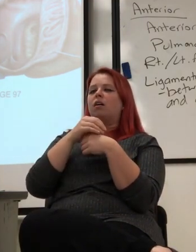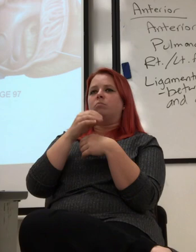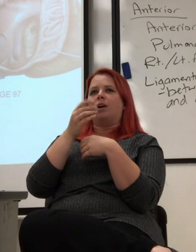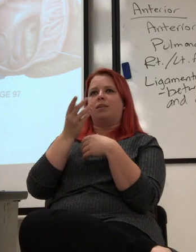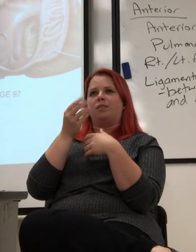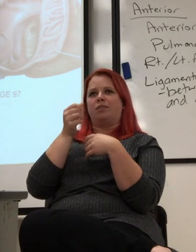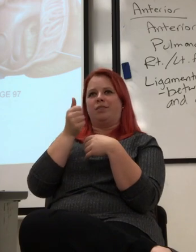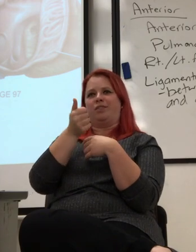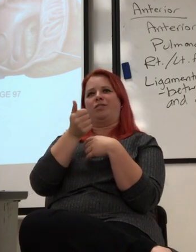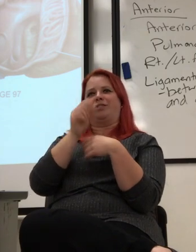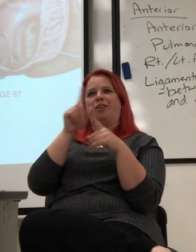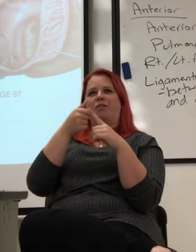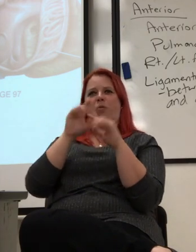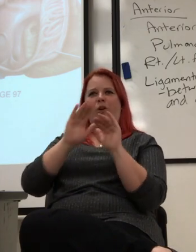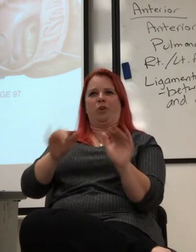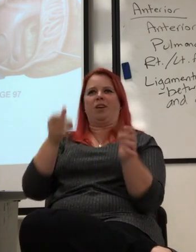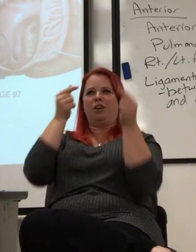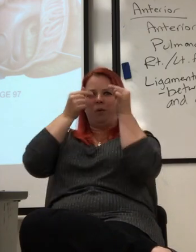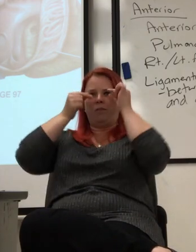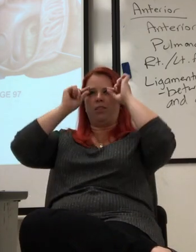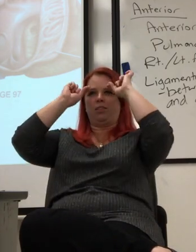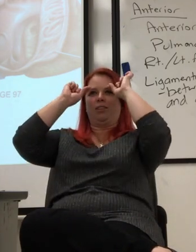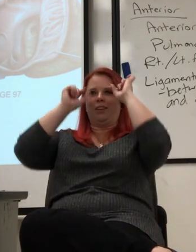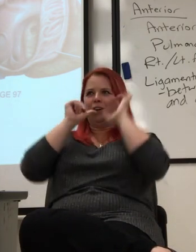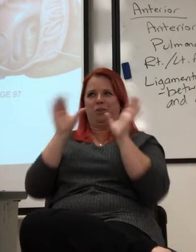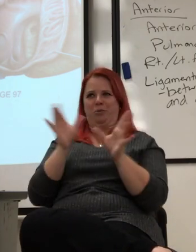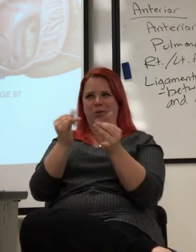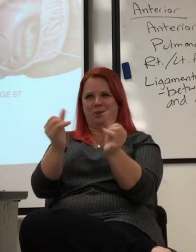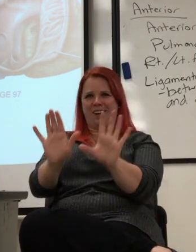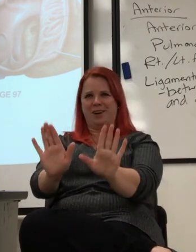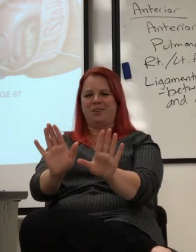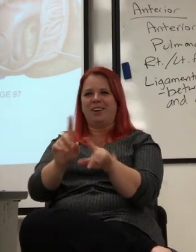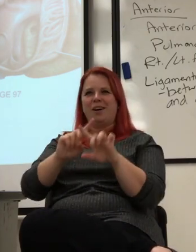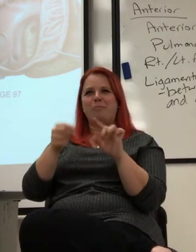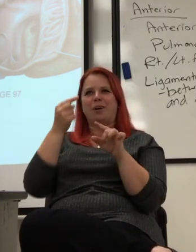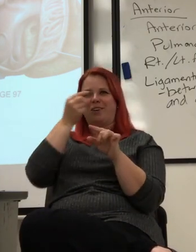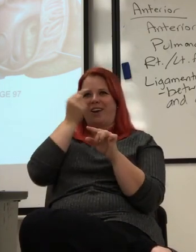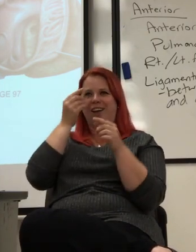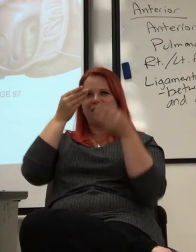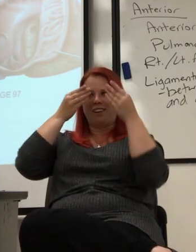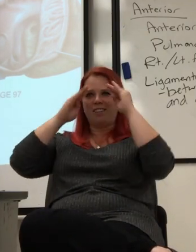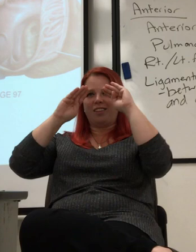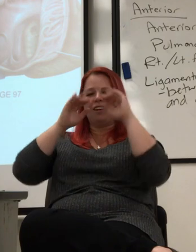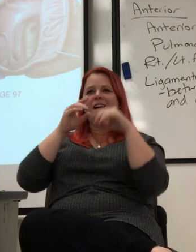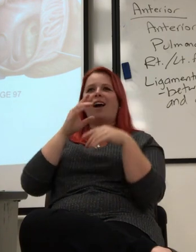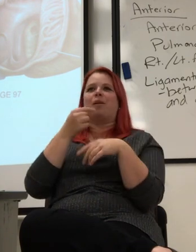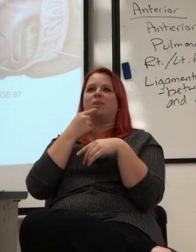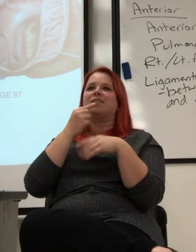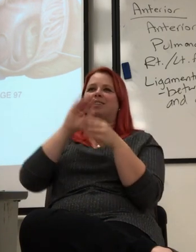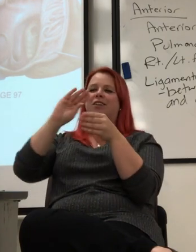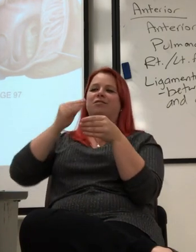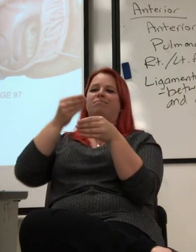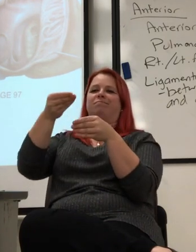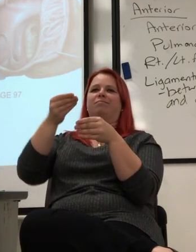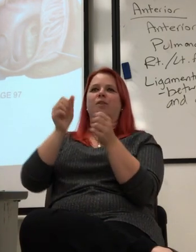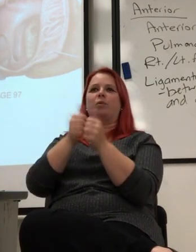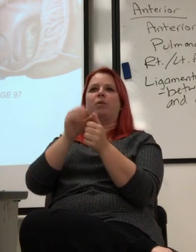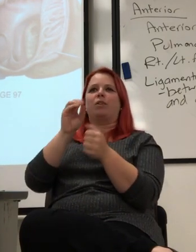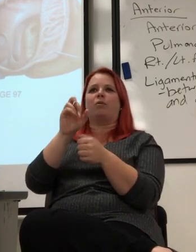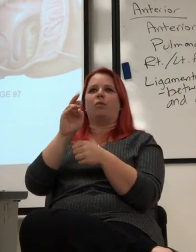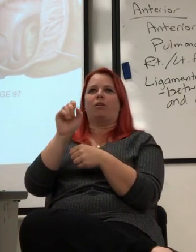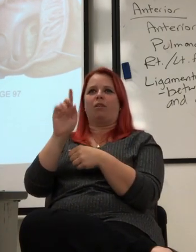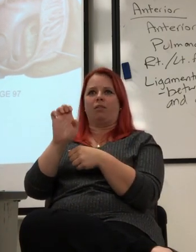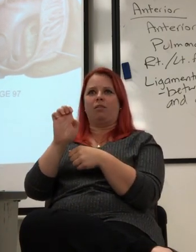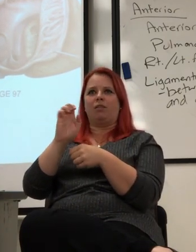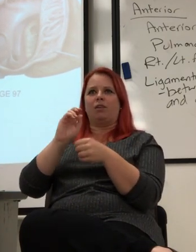kid, invert your eyelids? Okay. Don't do that, but I'll ask you to invert the auricle. Okay, take the auricle and